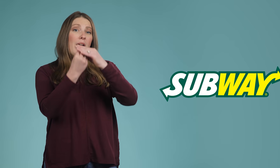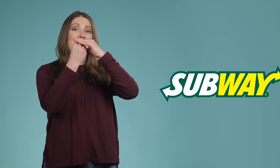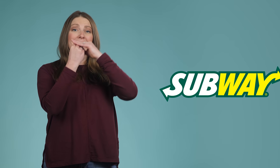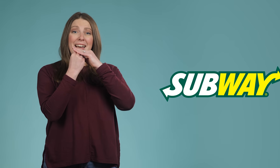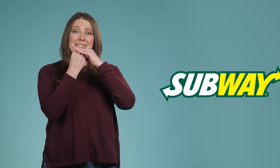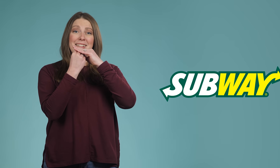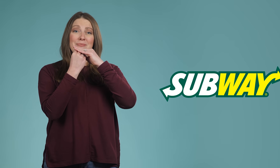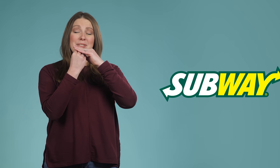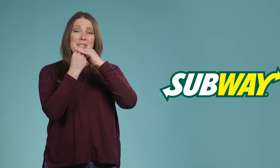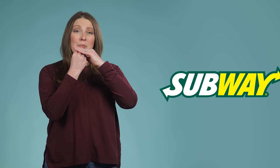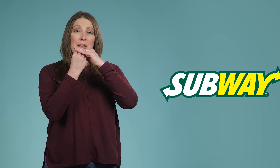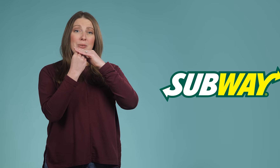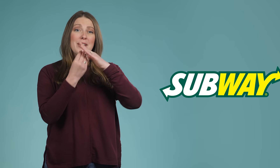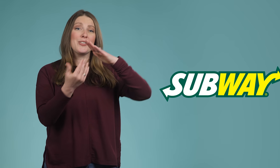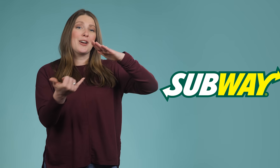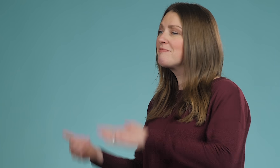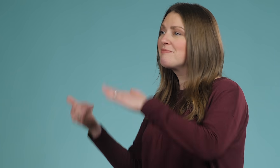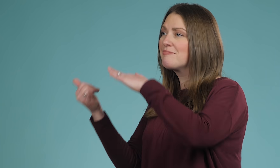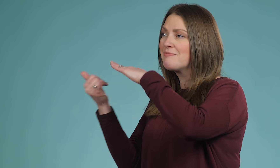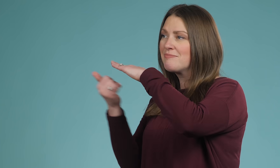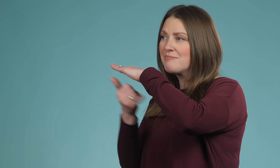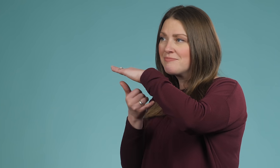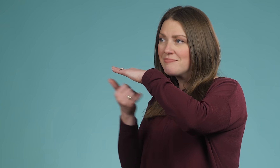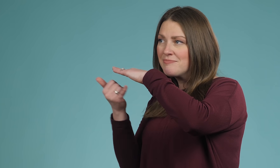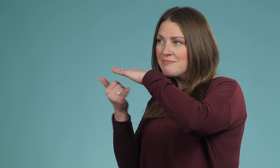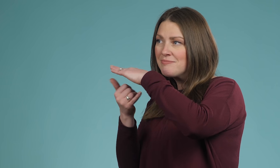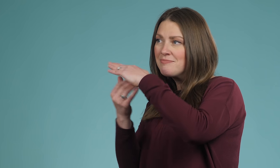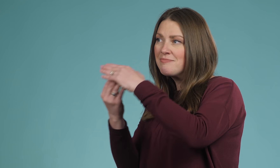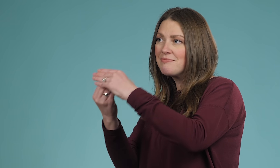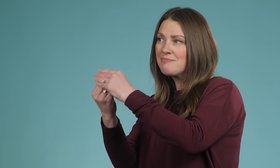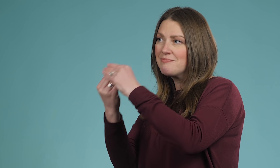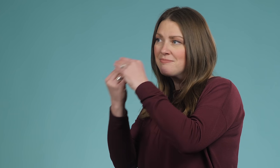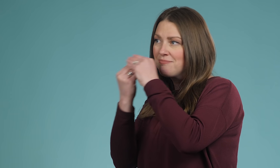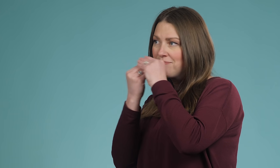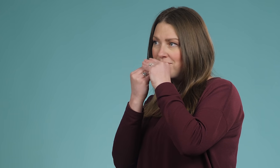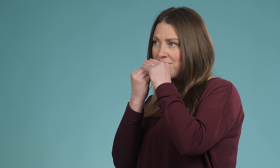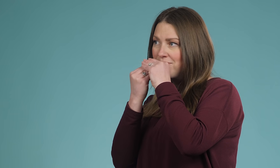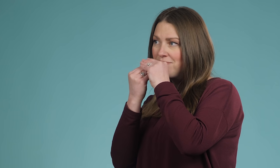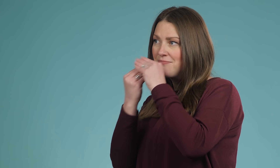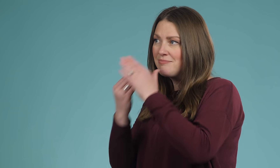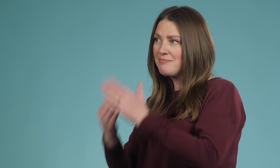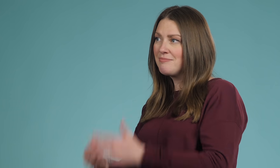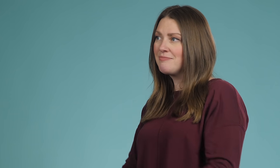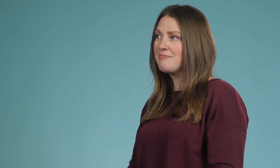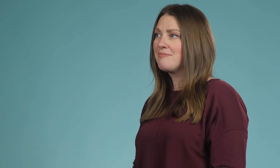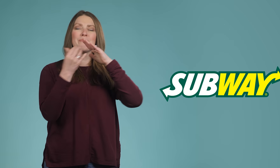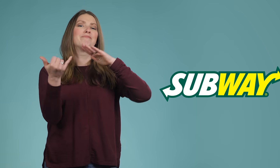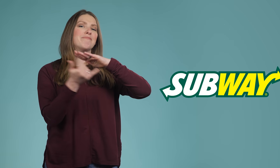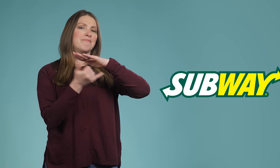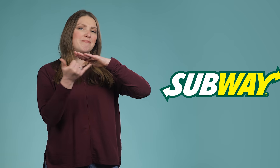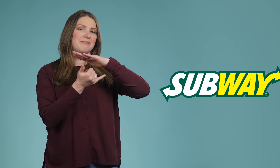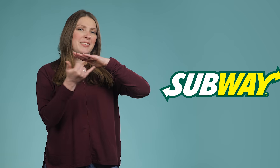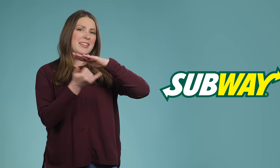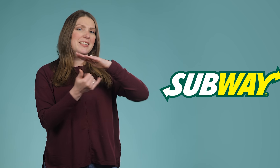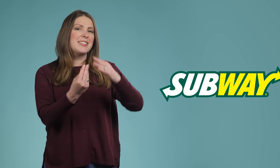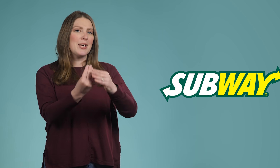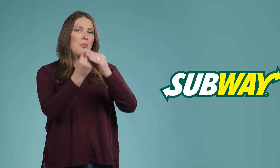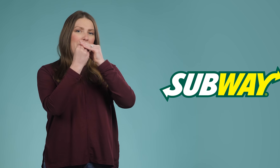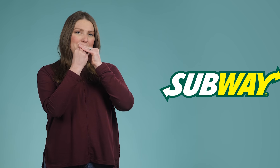Subway, as in Subway the restaurant. The sign for Subway along with sandwich. Subway.